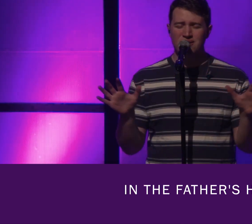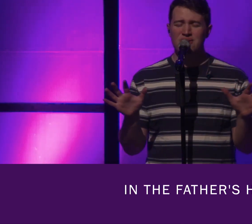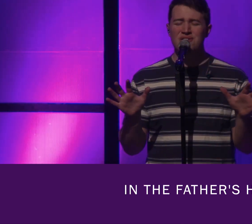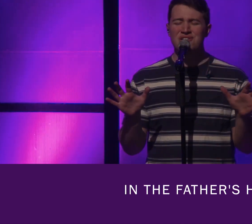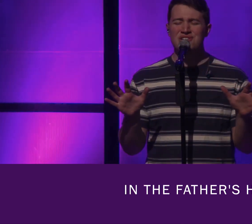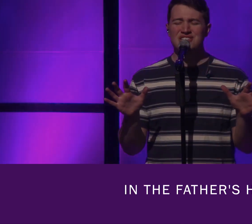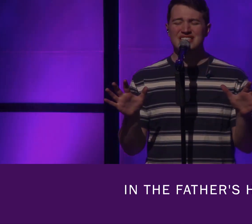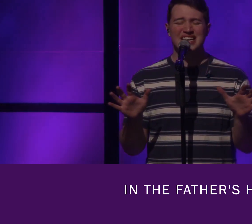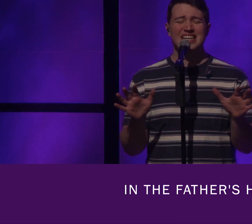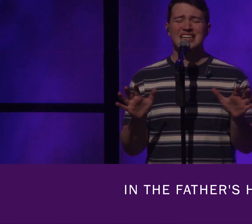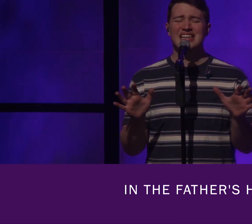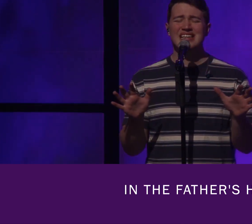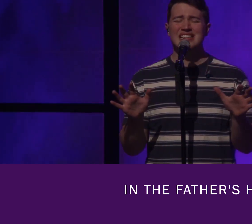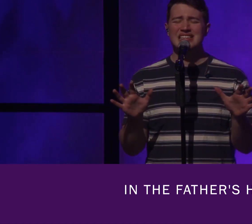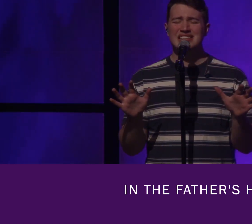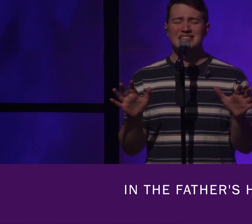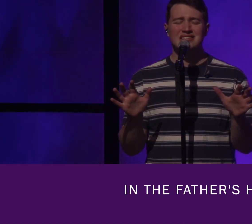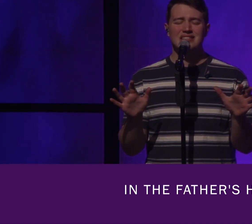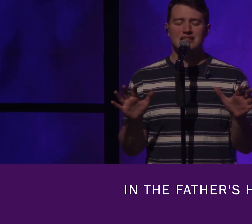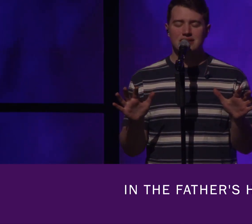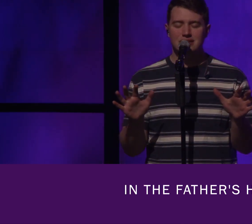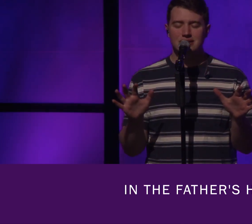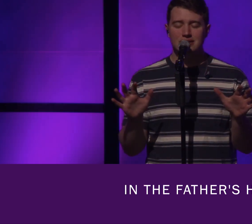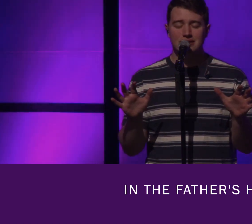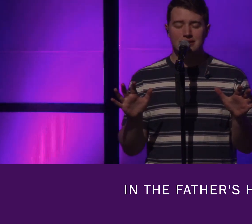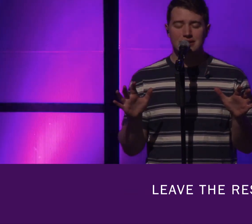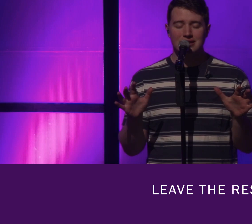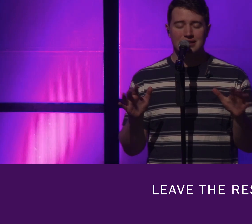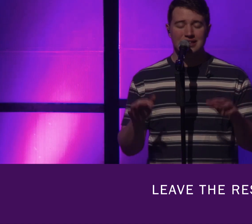the Father's hands.